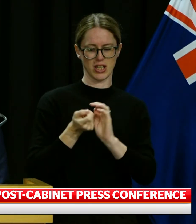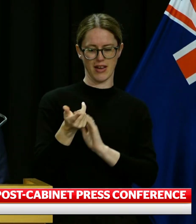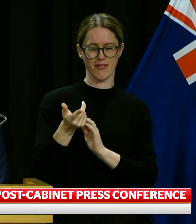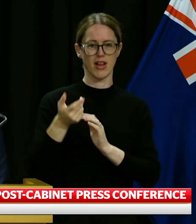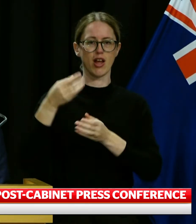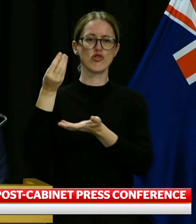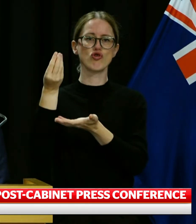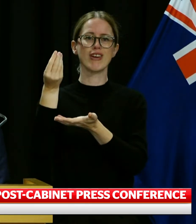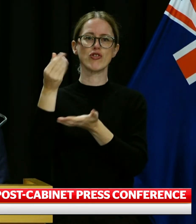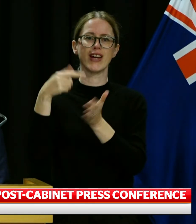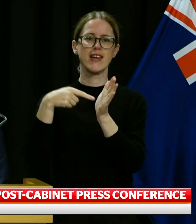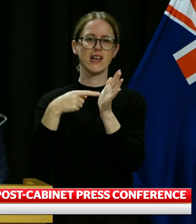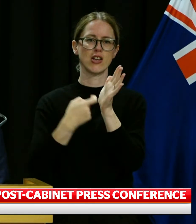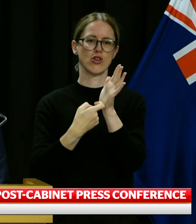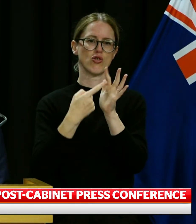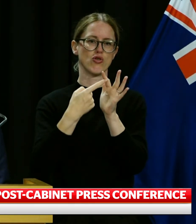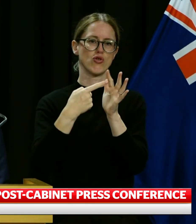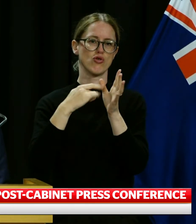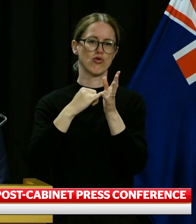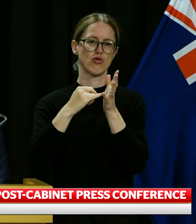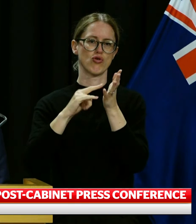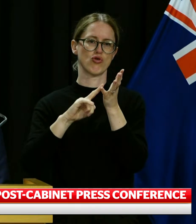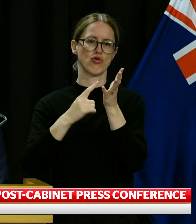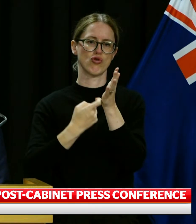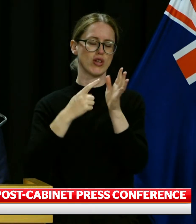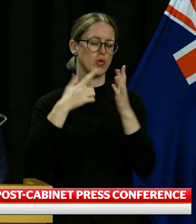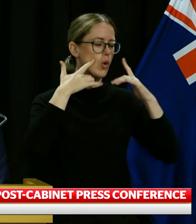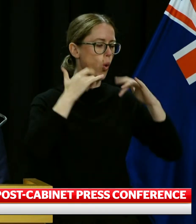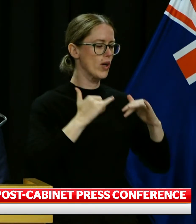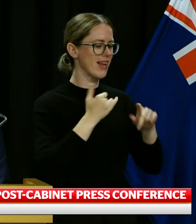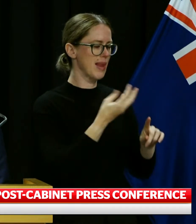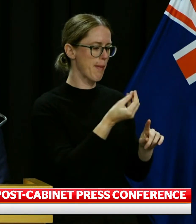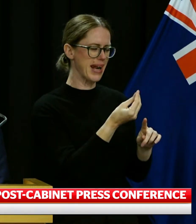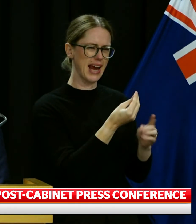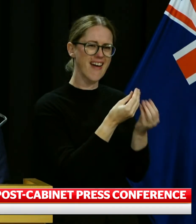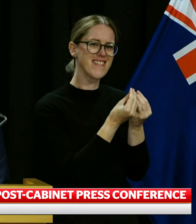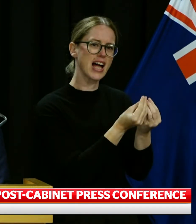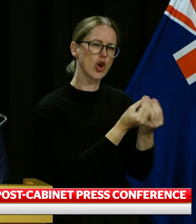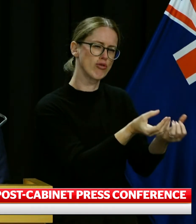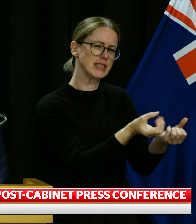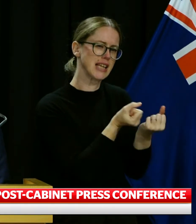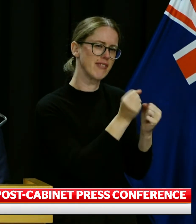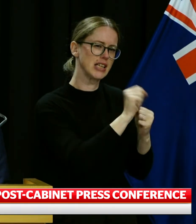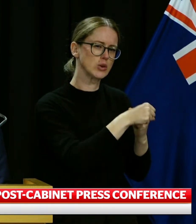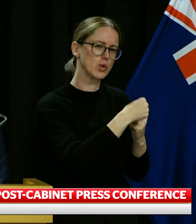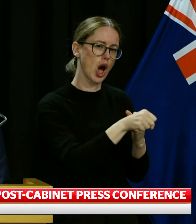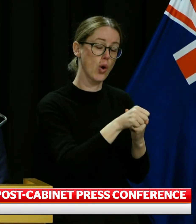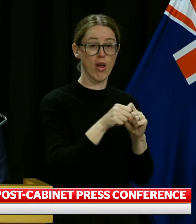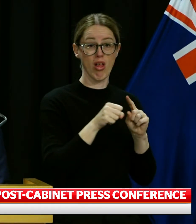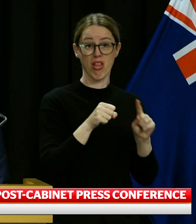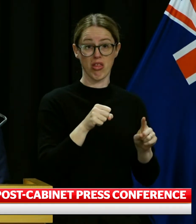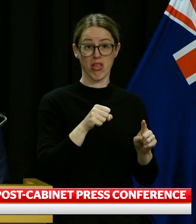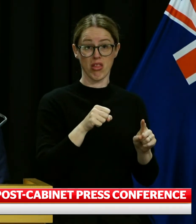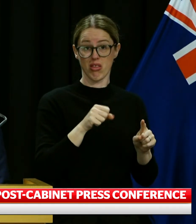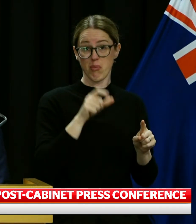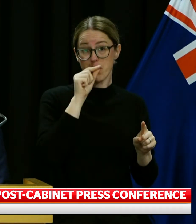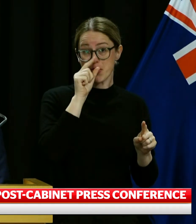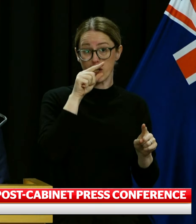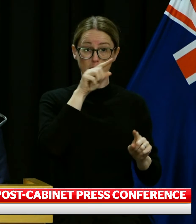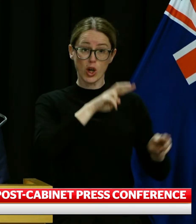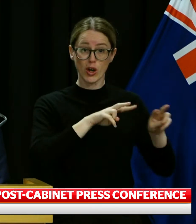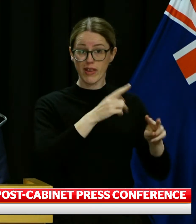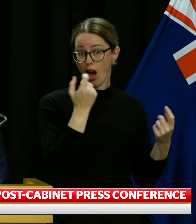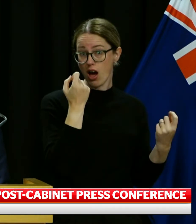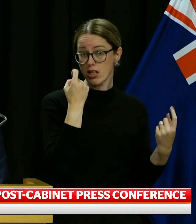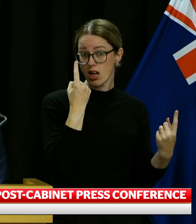the value that the money was getting. That's been an idea that's been popular on the left as well as the right recently. Is that something that you could possibly look at? There